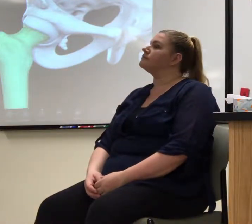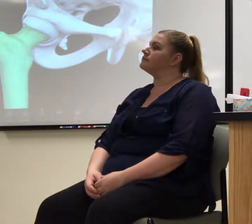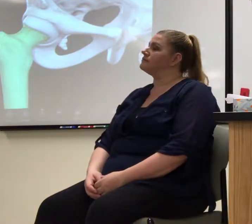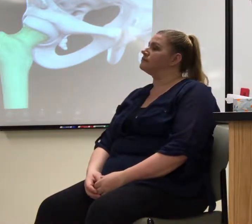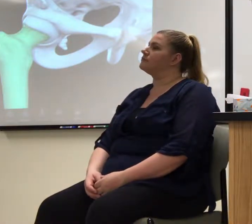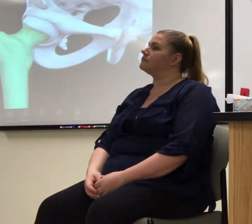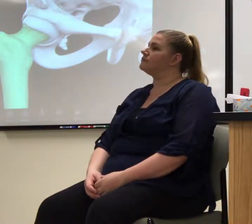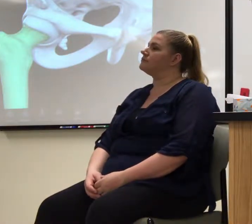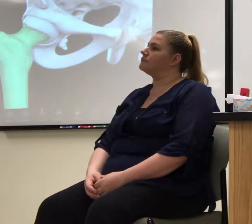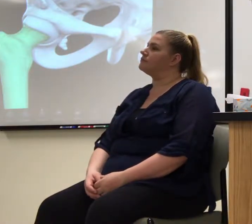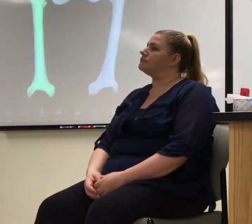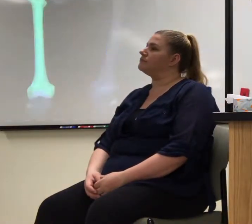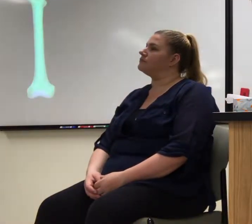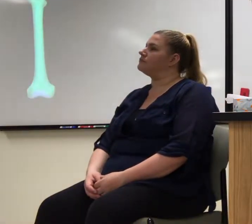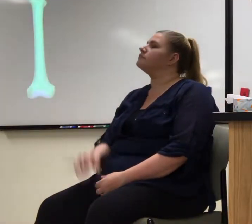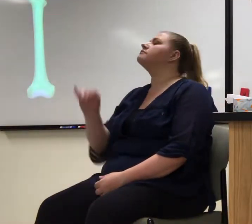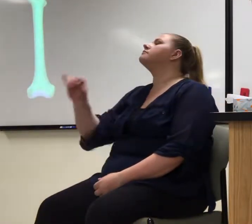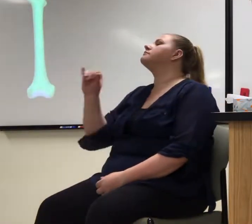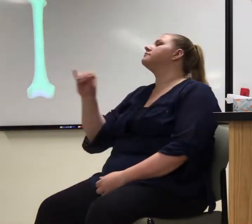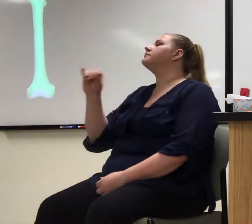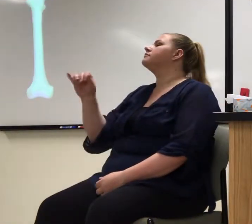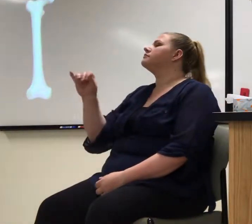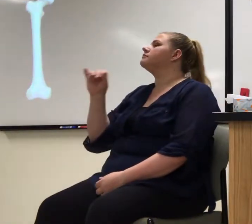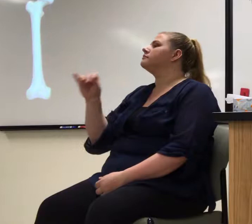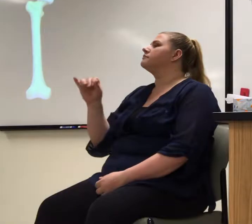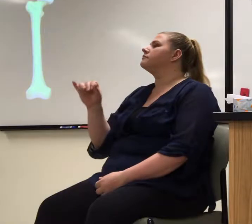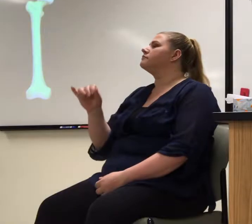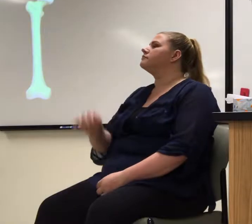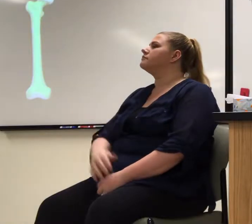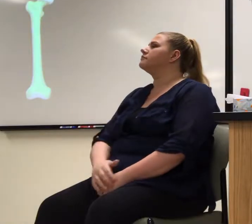And isolate the femur bone.